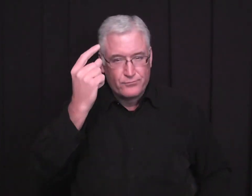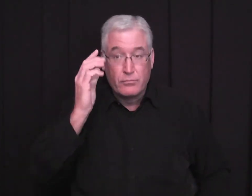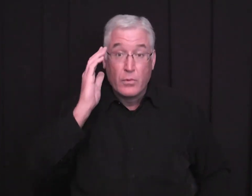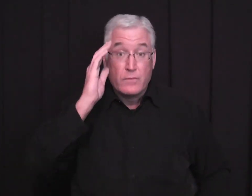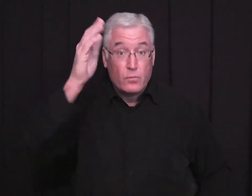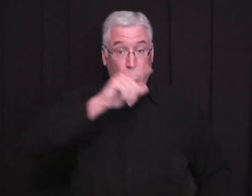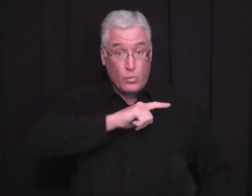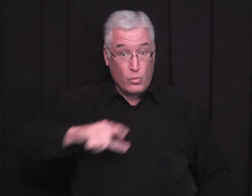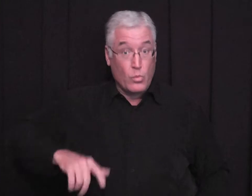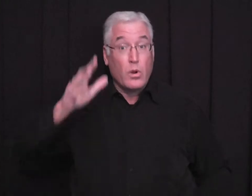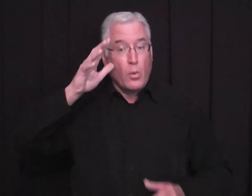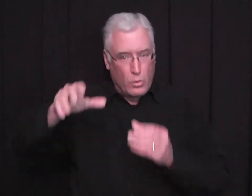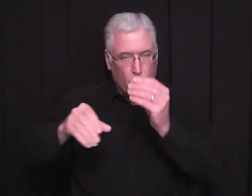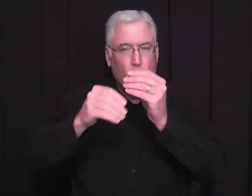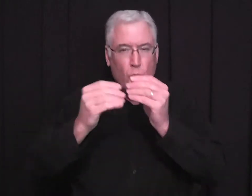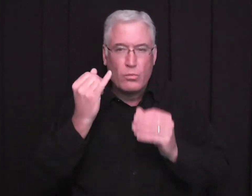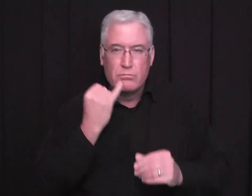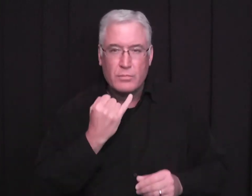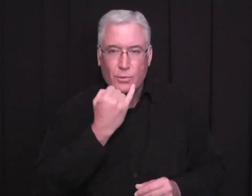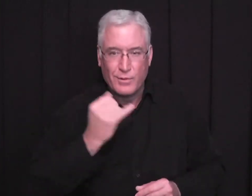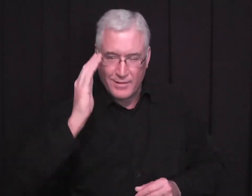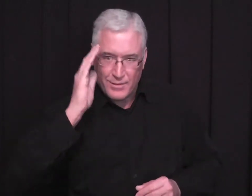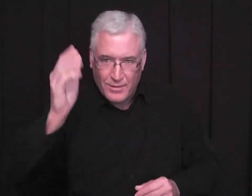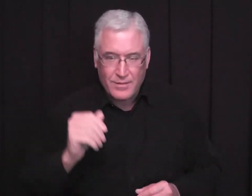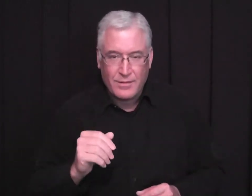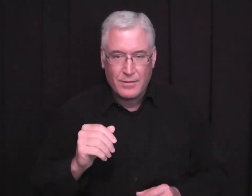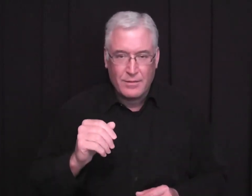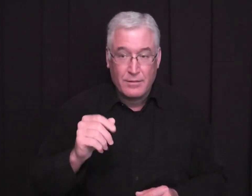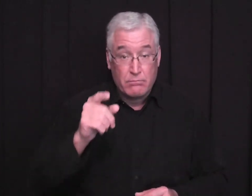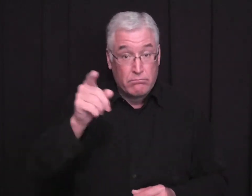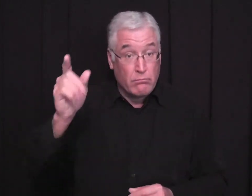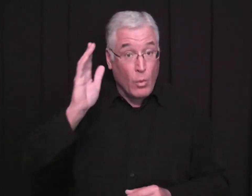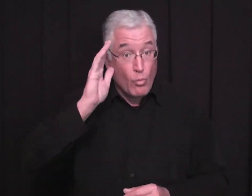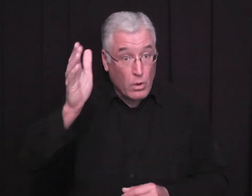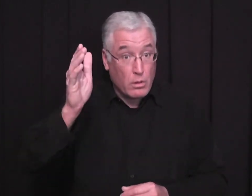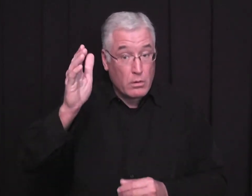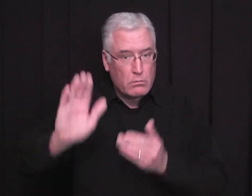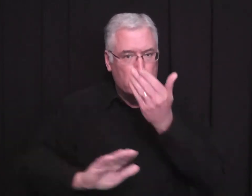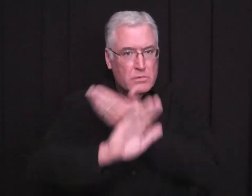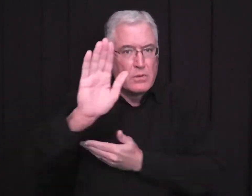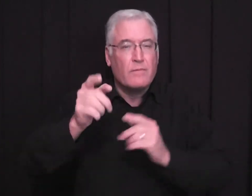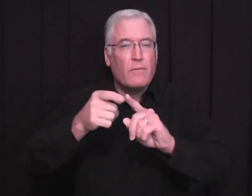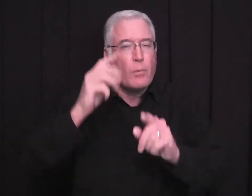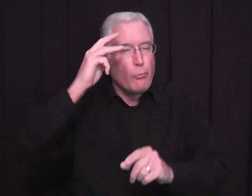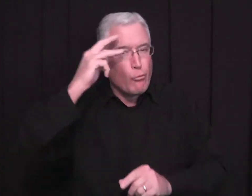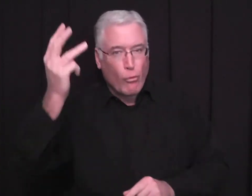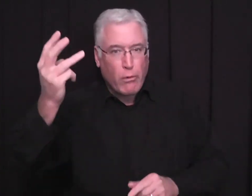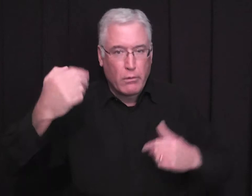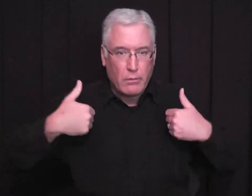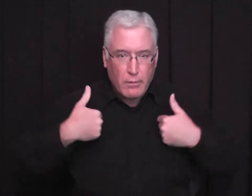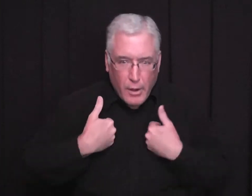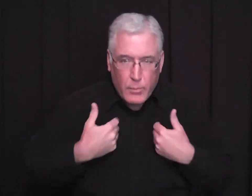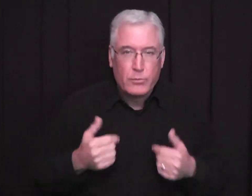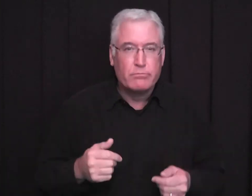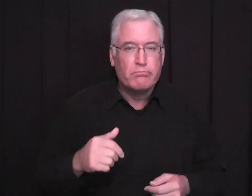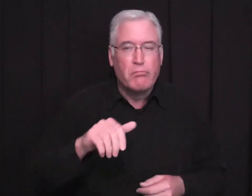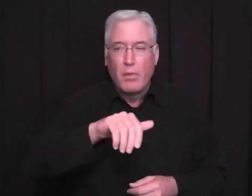Hosea, he understood that in the future the Lord would redeem Israel to himself and he would save them from